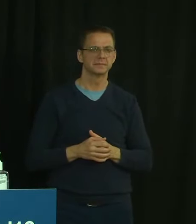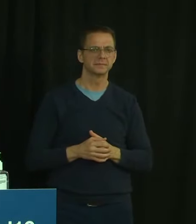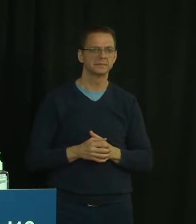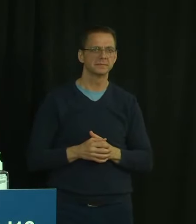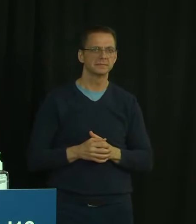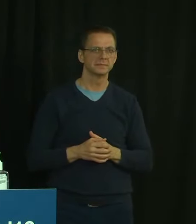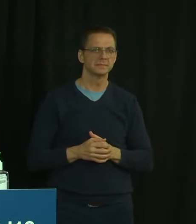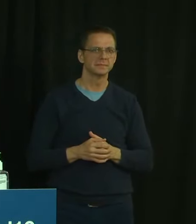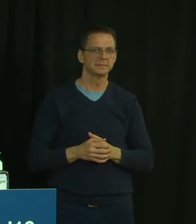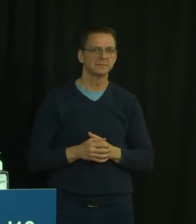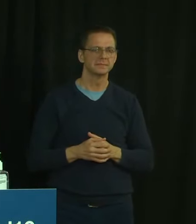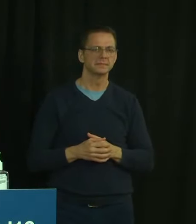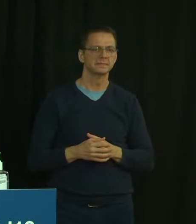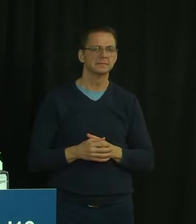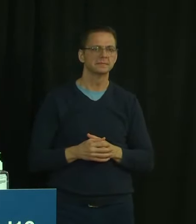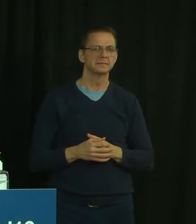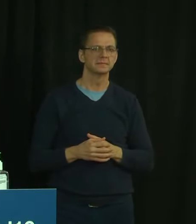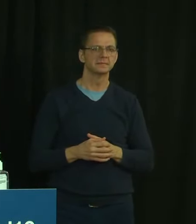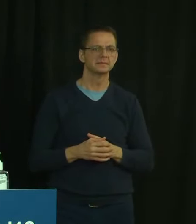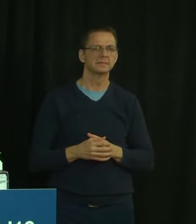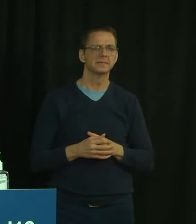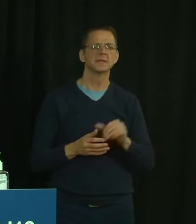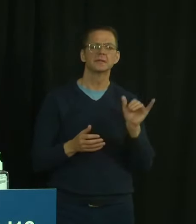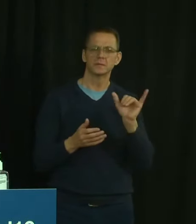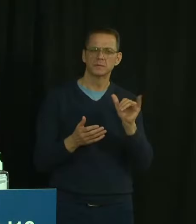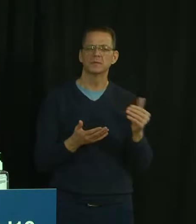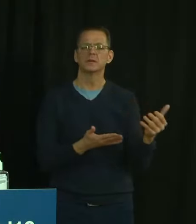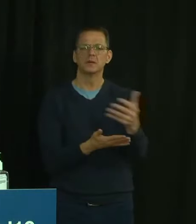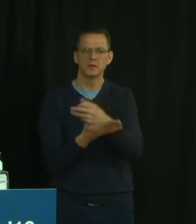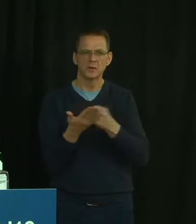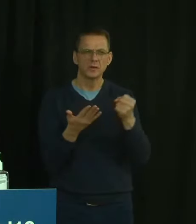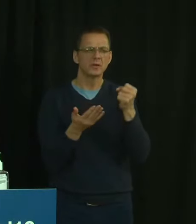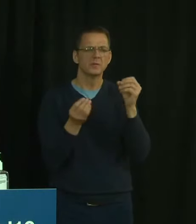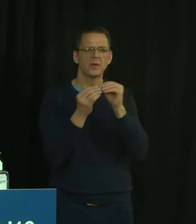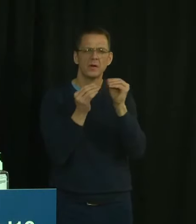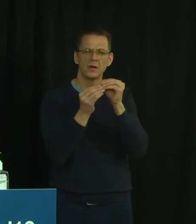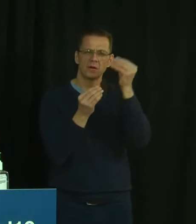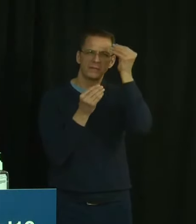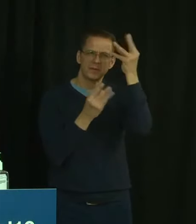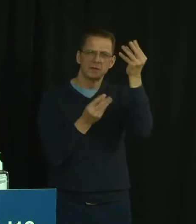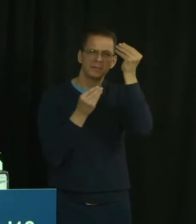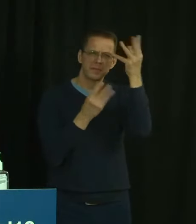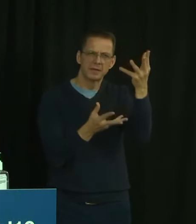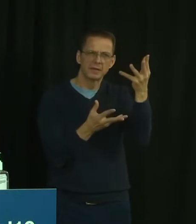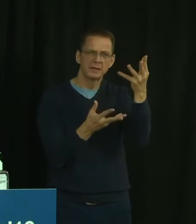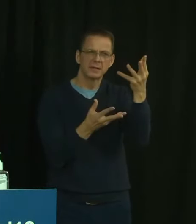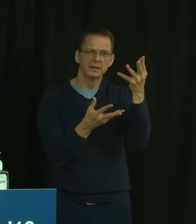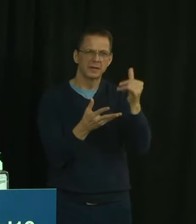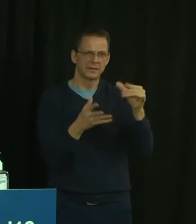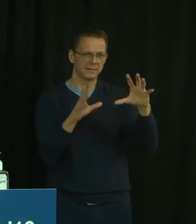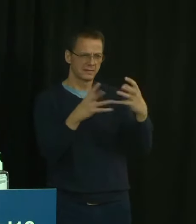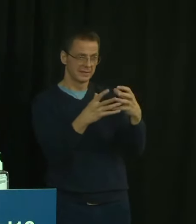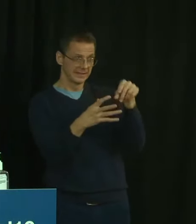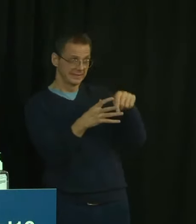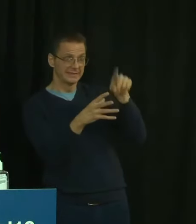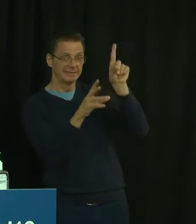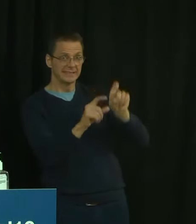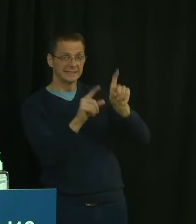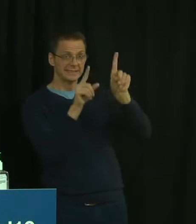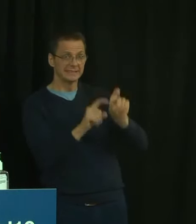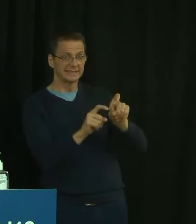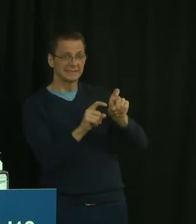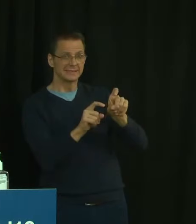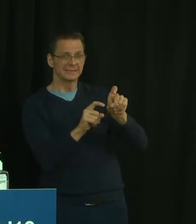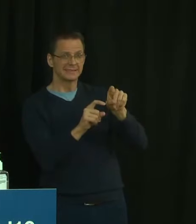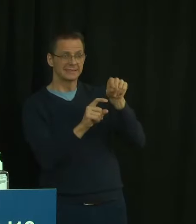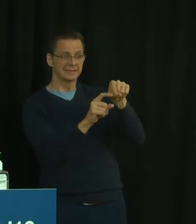months is the clinical trials that are being run out of the UK that are looking at the effectiveness of mixed dose schedules. So having